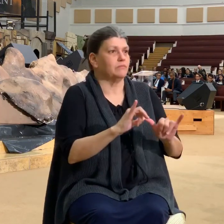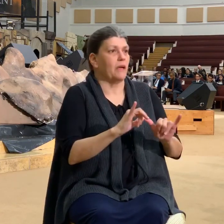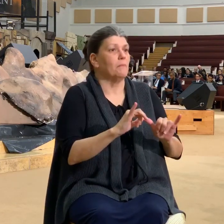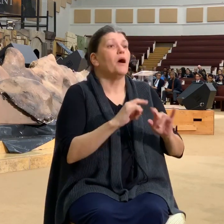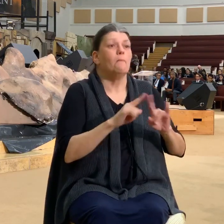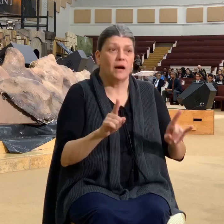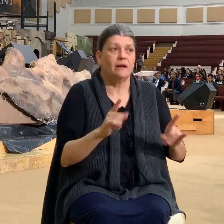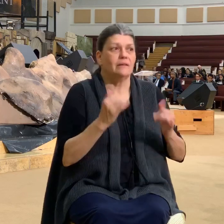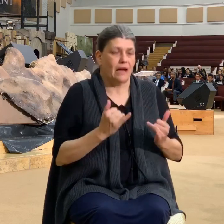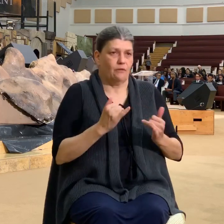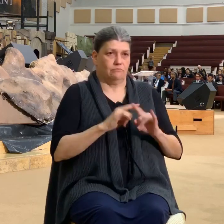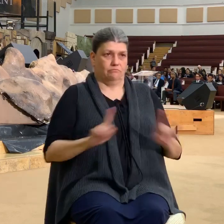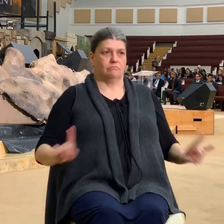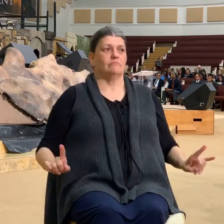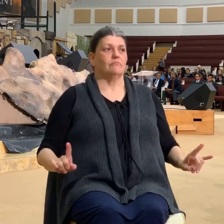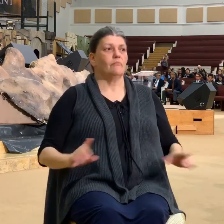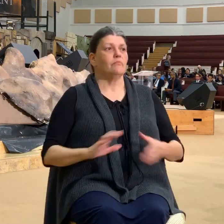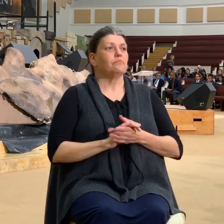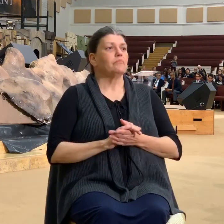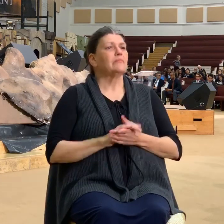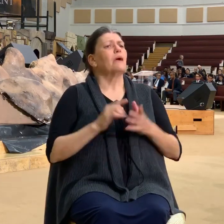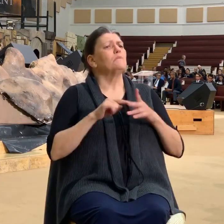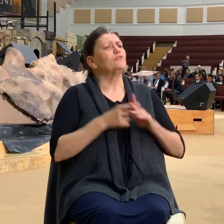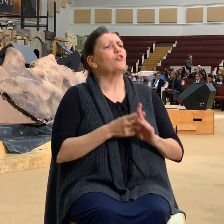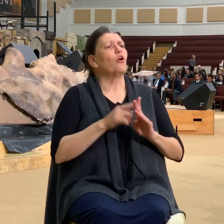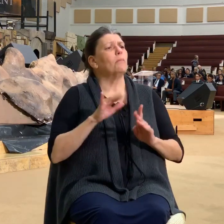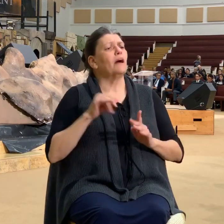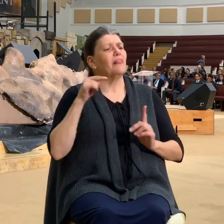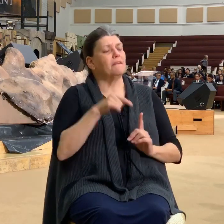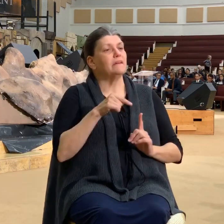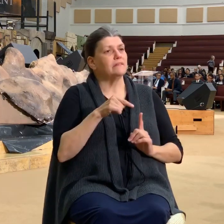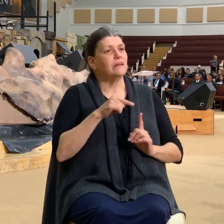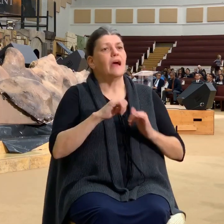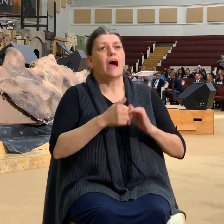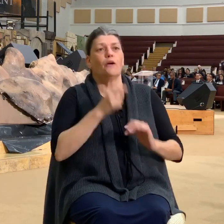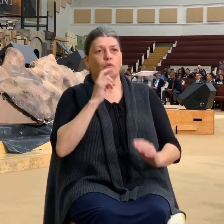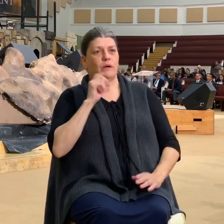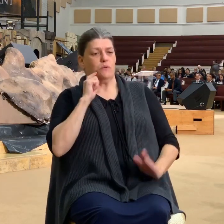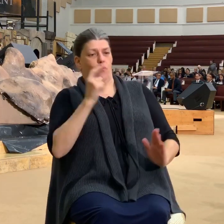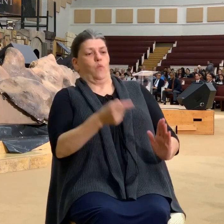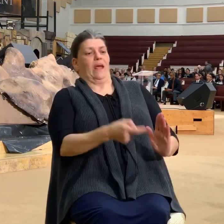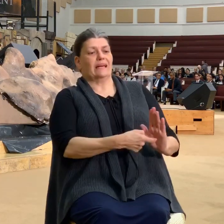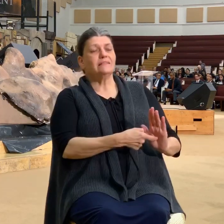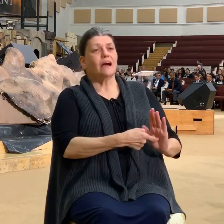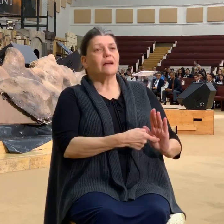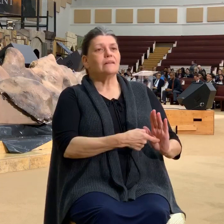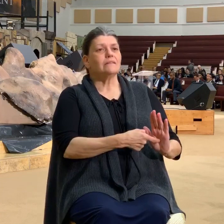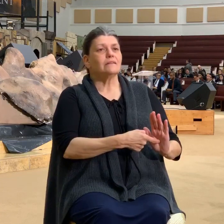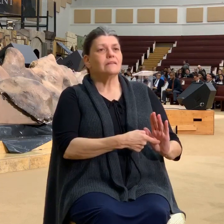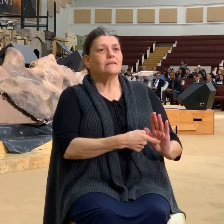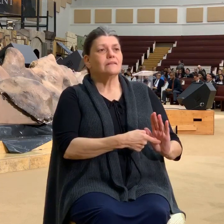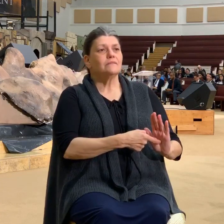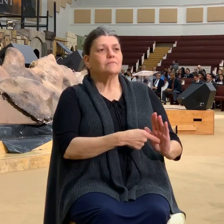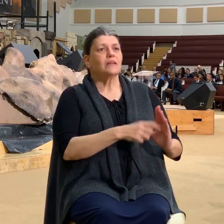let me start by this. How do we recognize a football player?